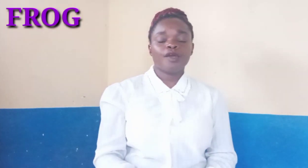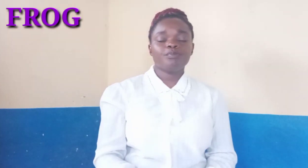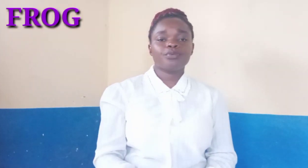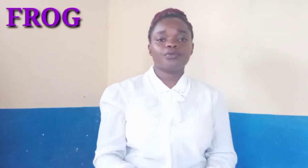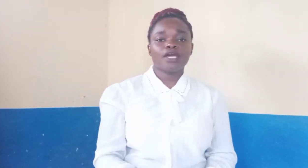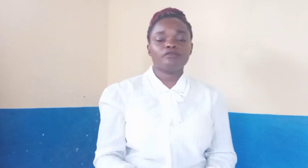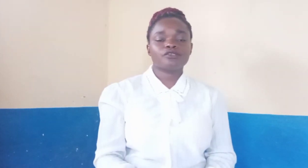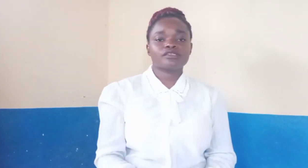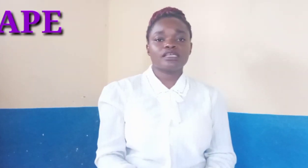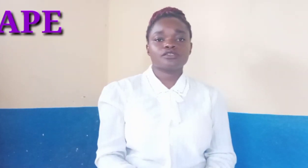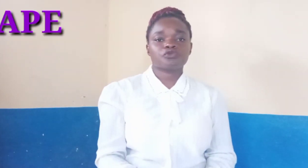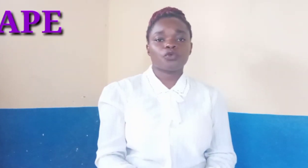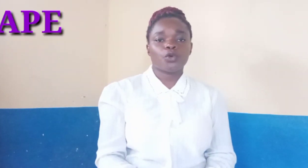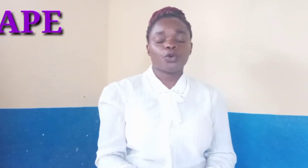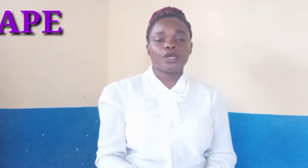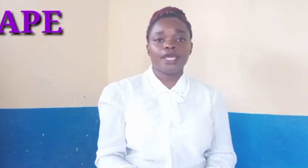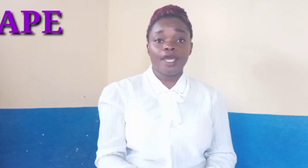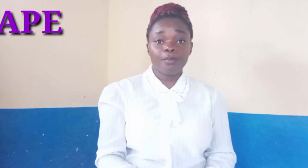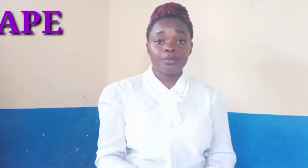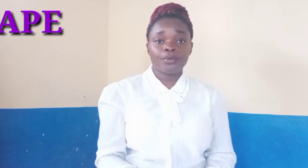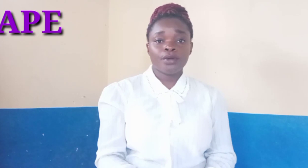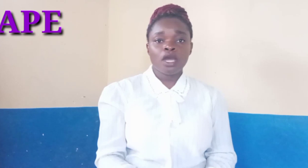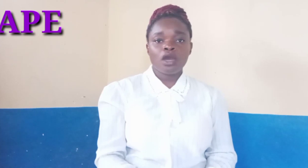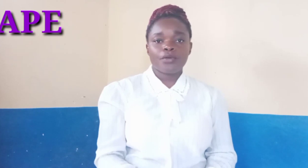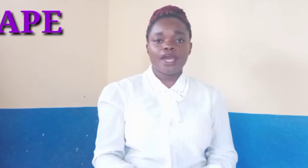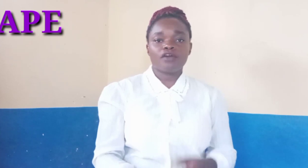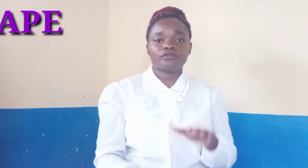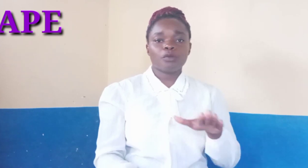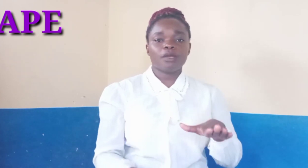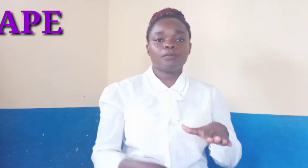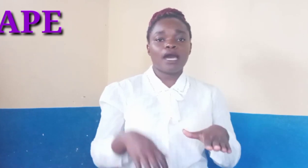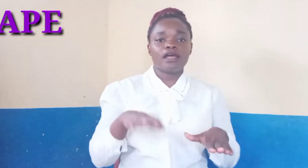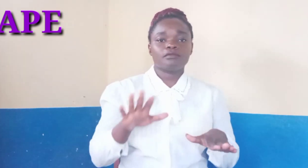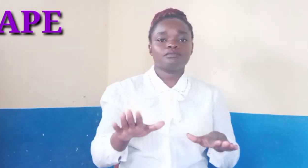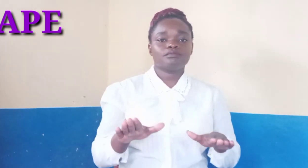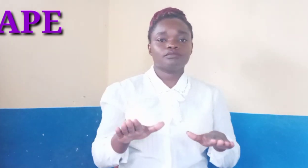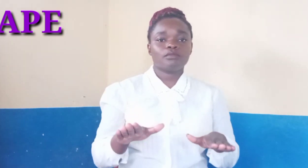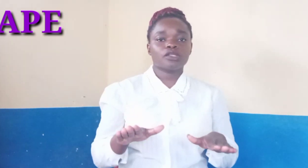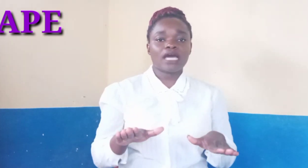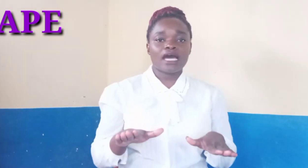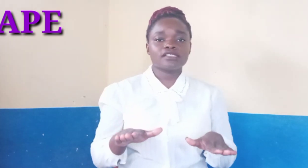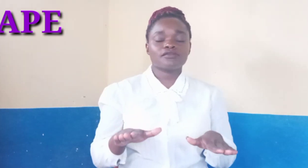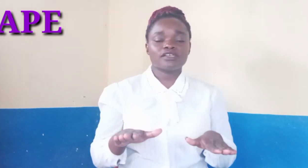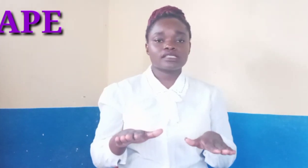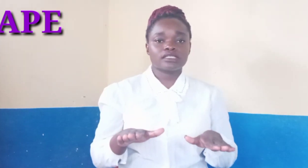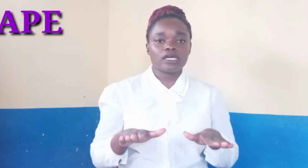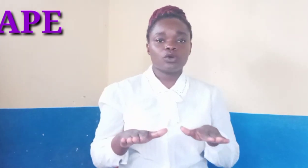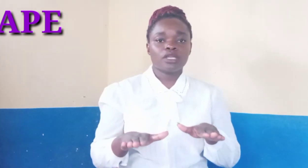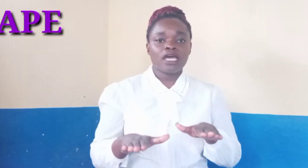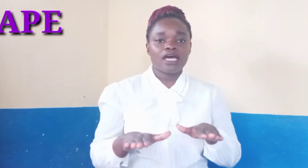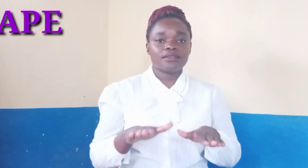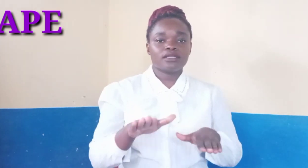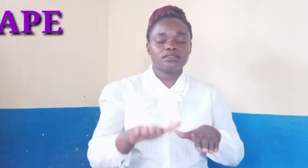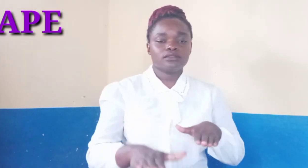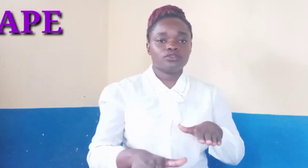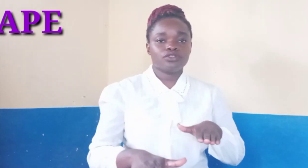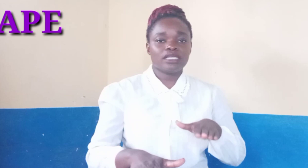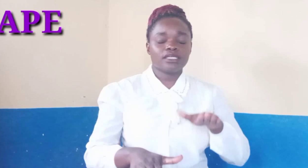Ape, we have two signs for ape. We have open palm, both hands facing down, and then like